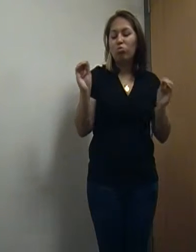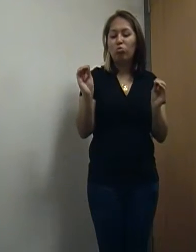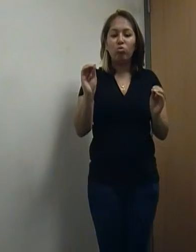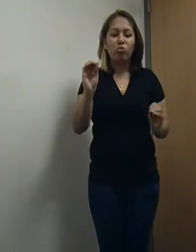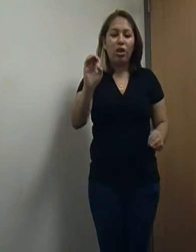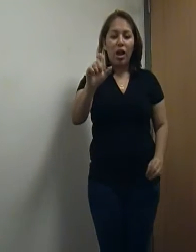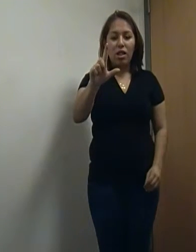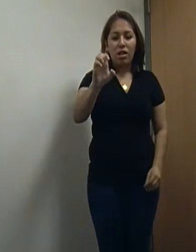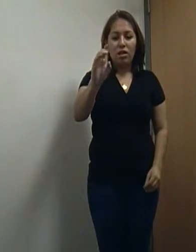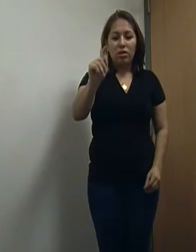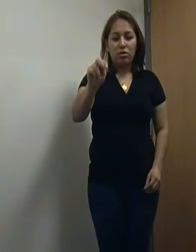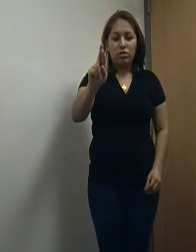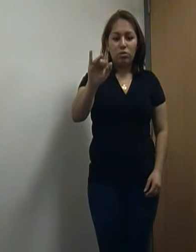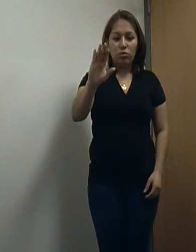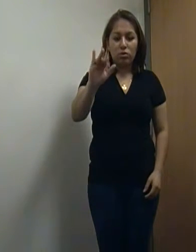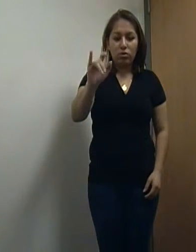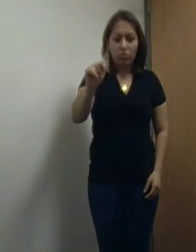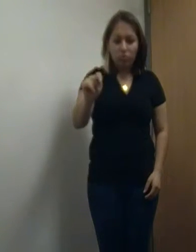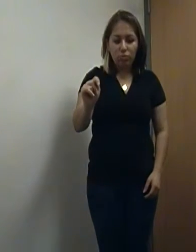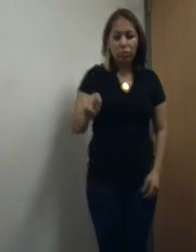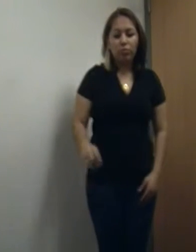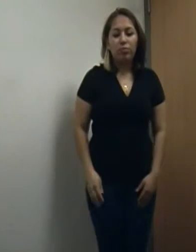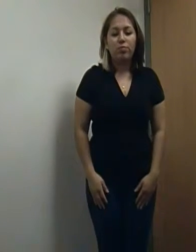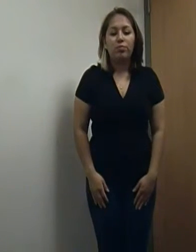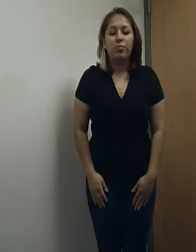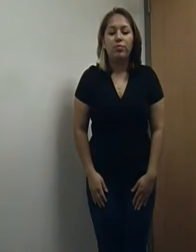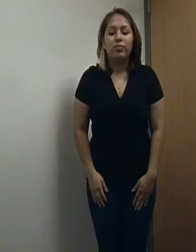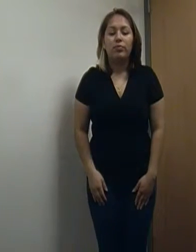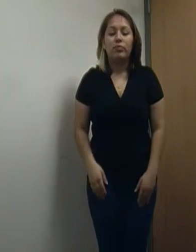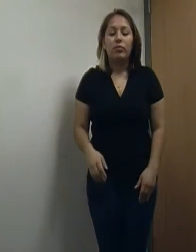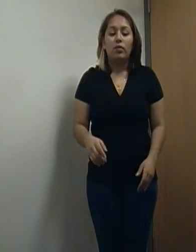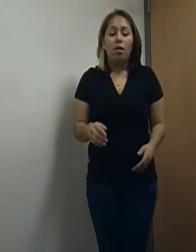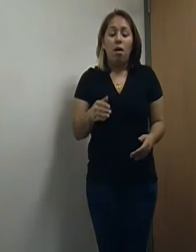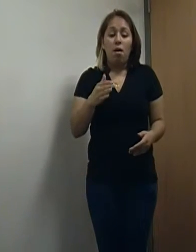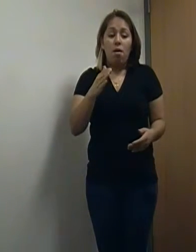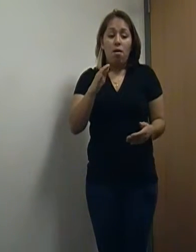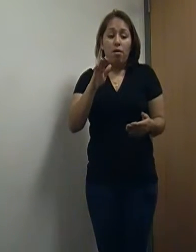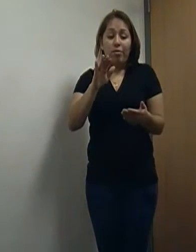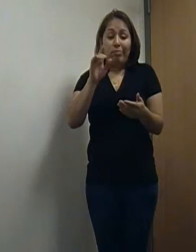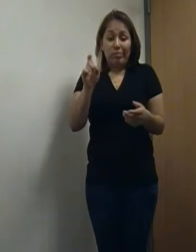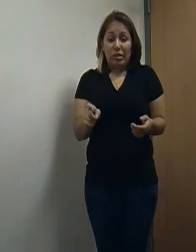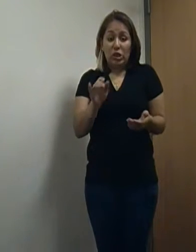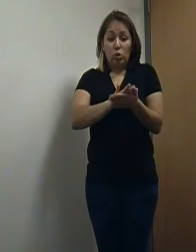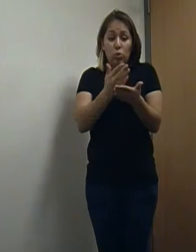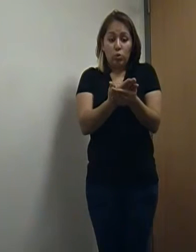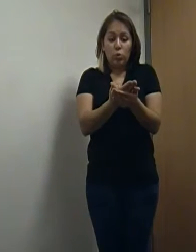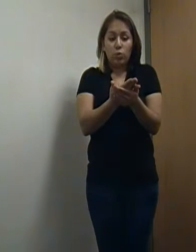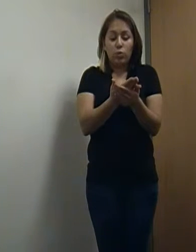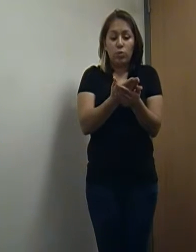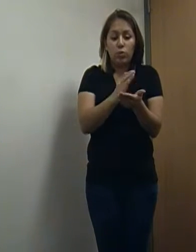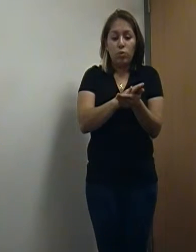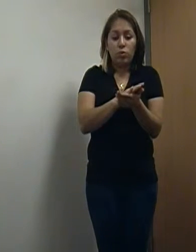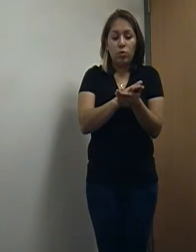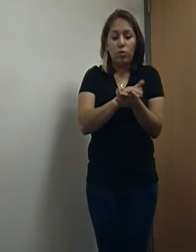They had to cook on a black leaded stove with the heat of coal from the fire.